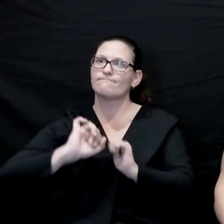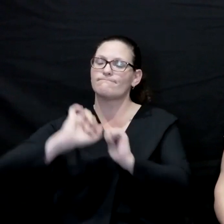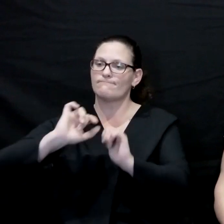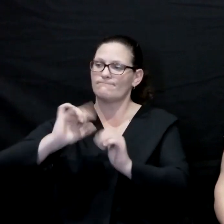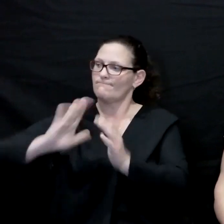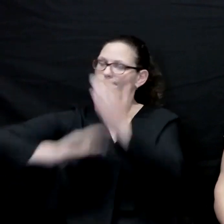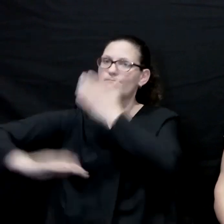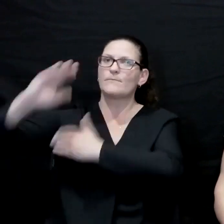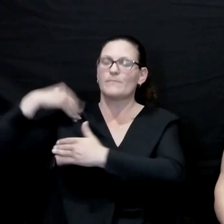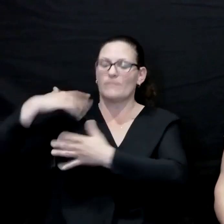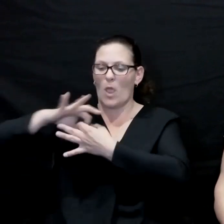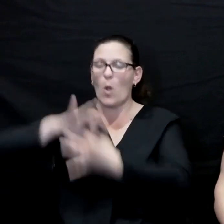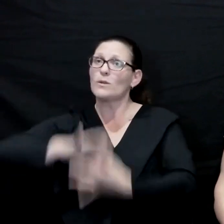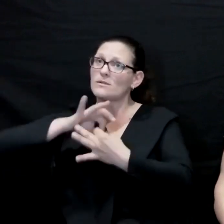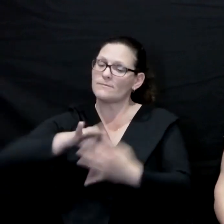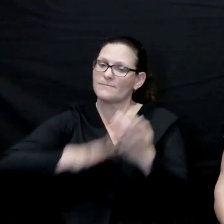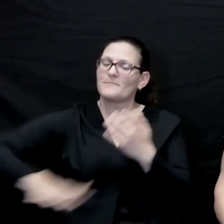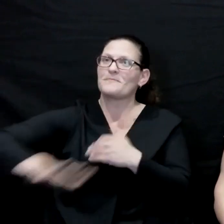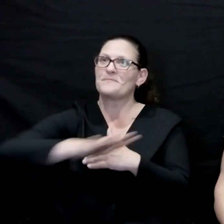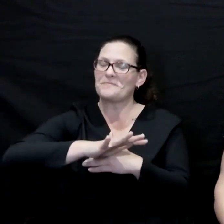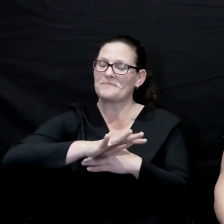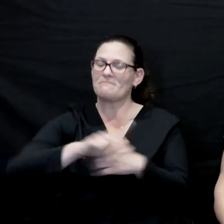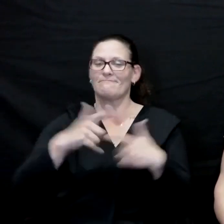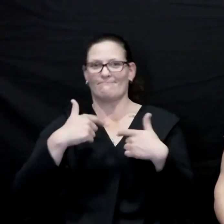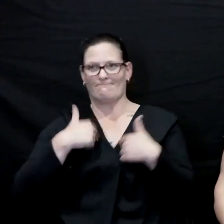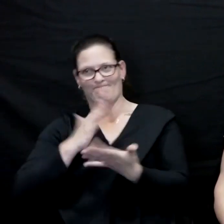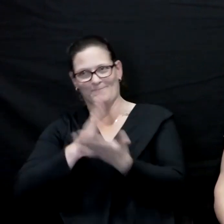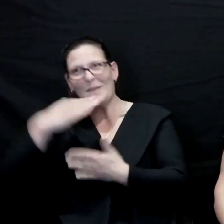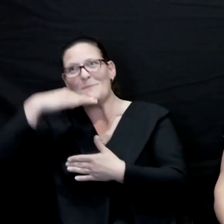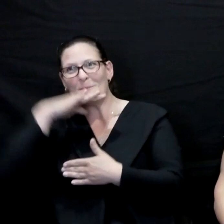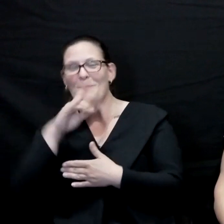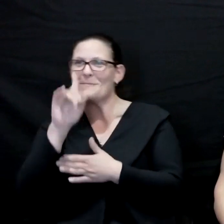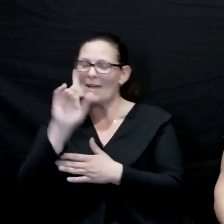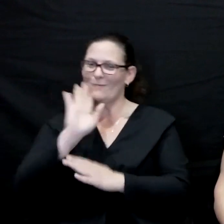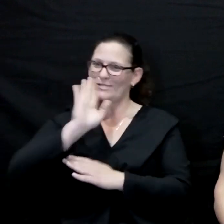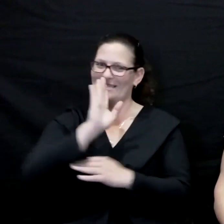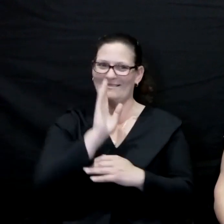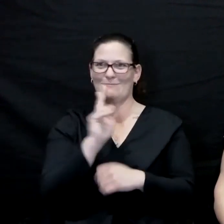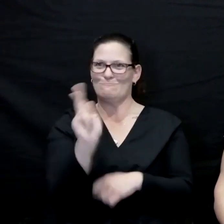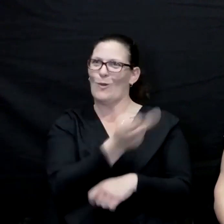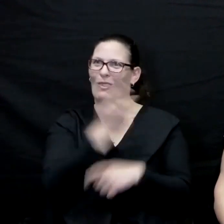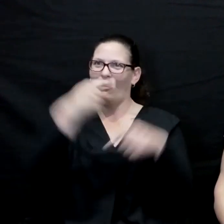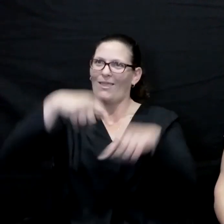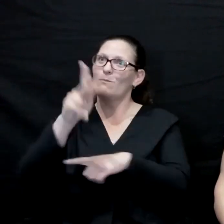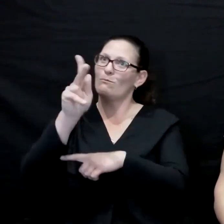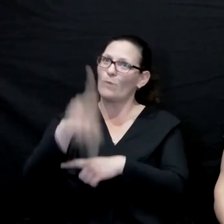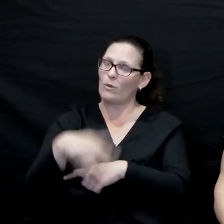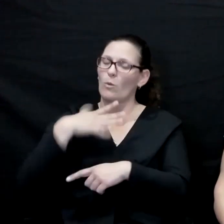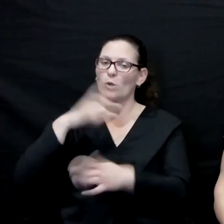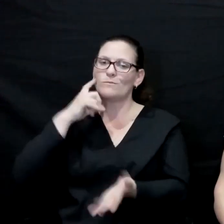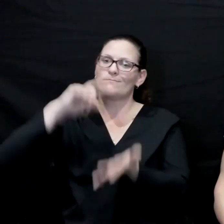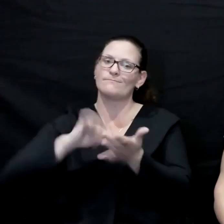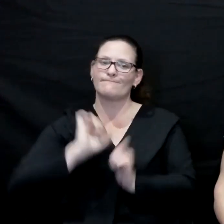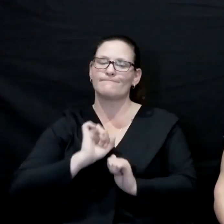land that we're meeting. I'm actually in Melbourne, but our presenters are in Perth, so we acknowledge the traditional owners there, the